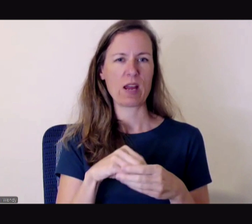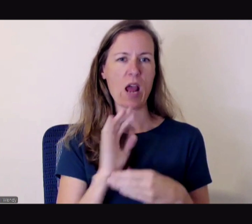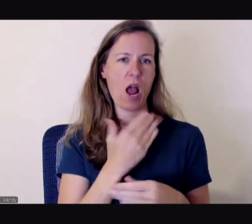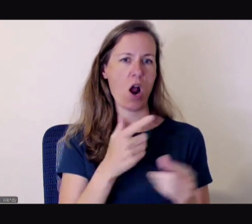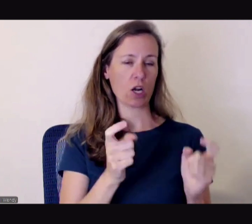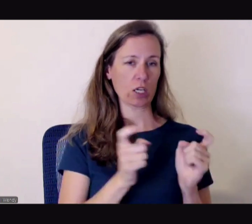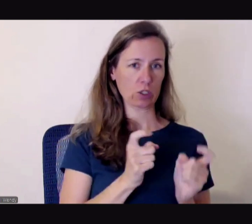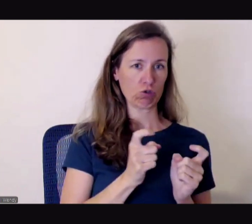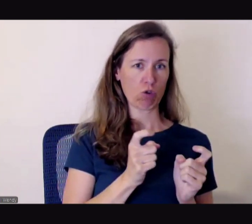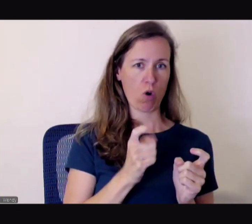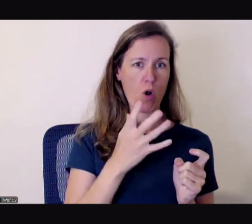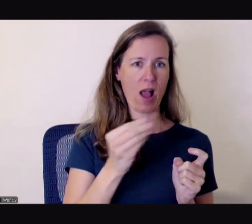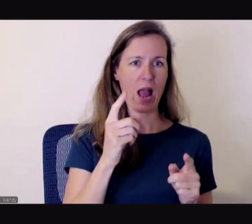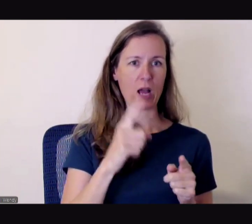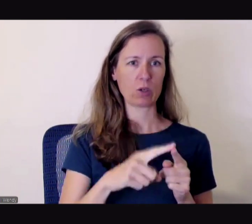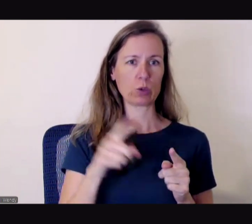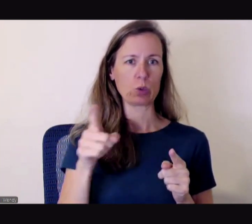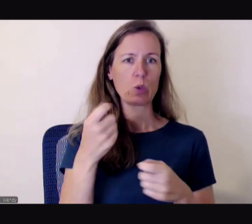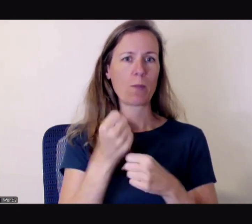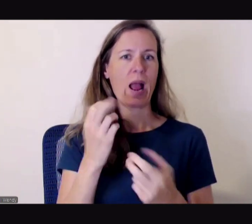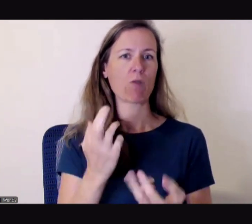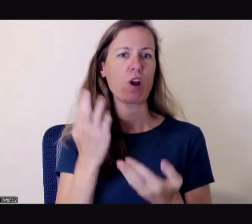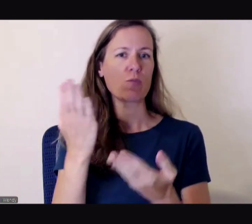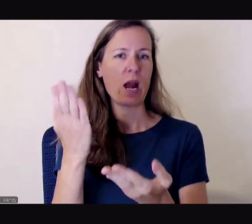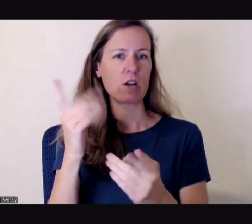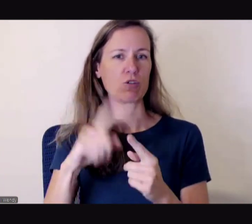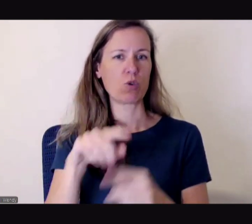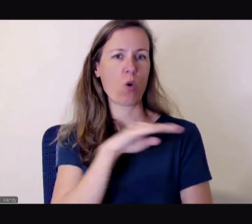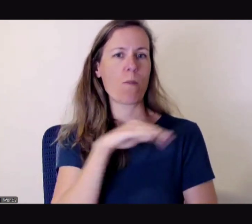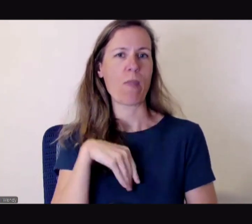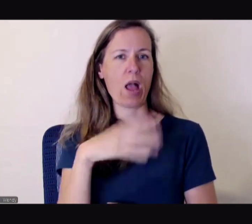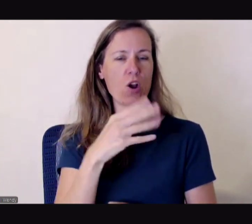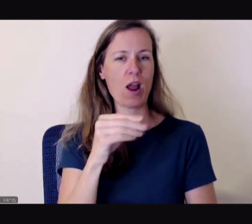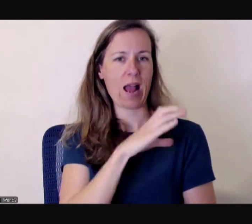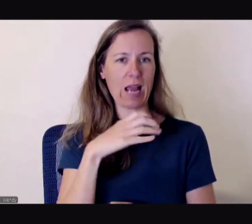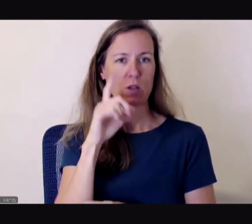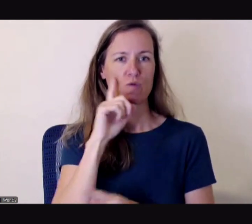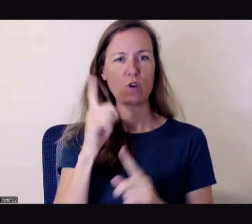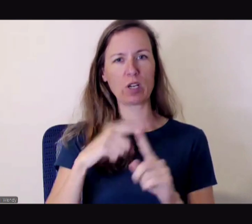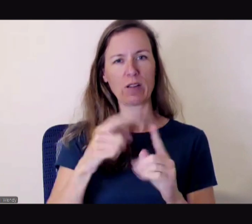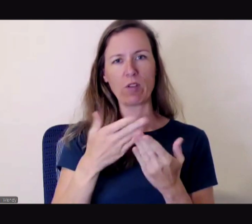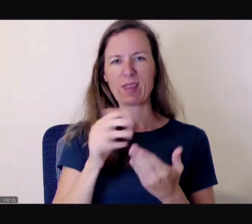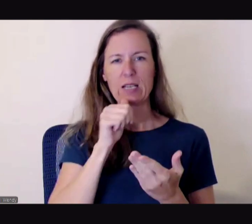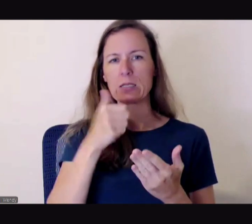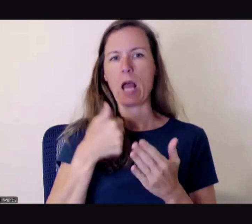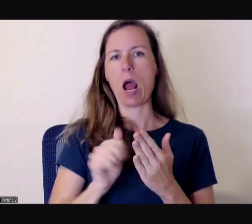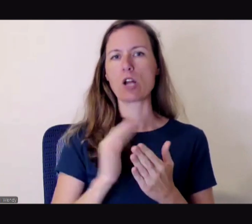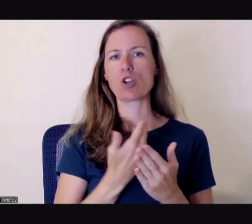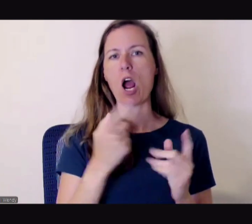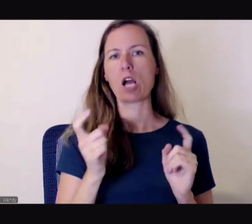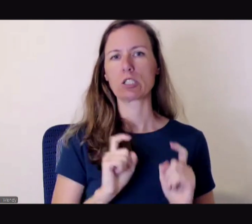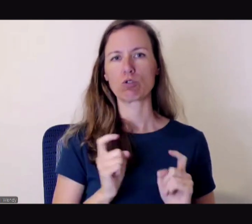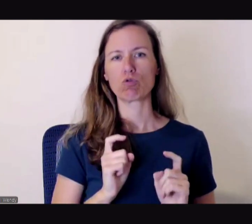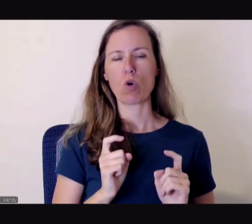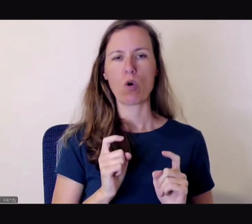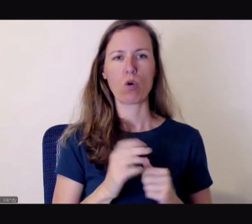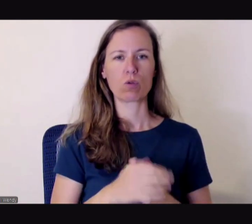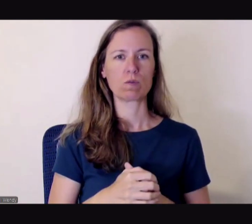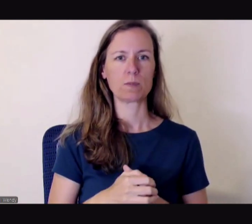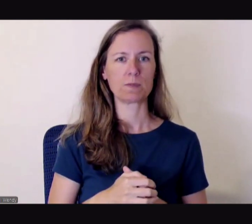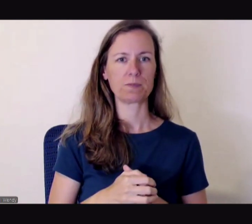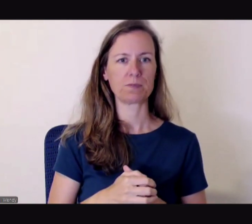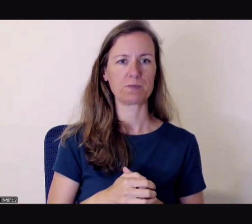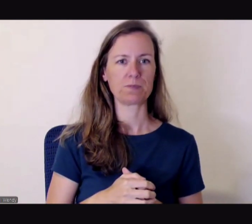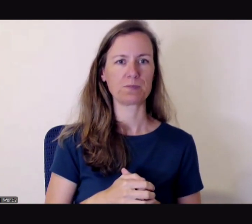control. A few of these goals that should be attainable in the short term are addressing ward